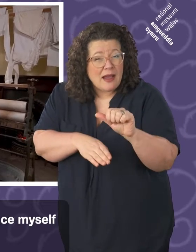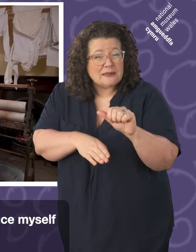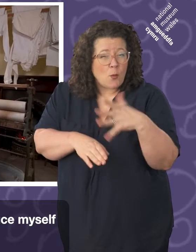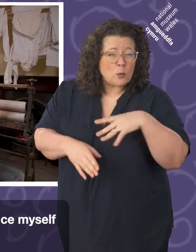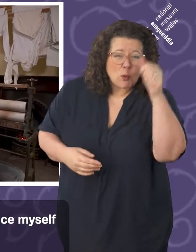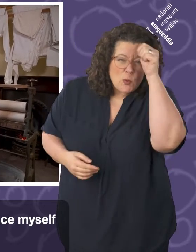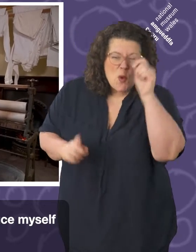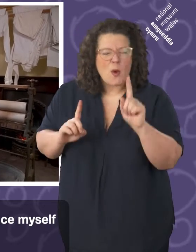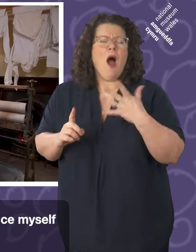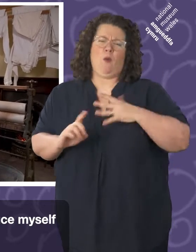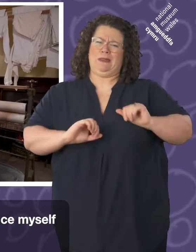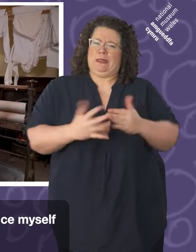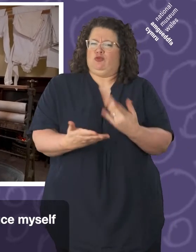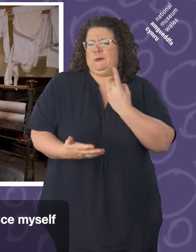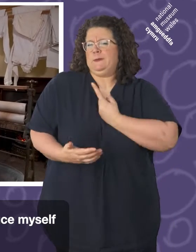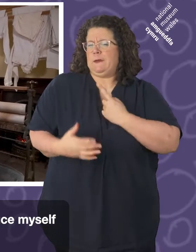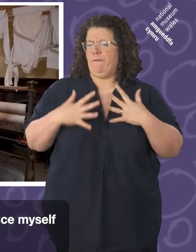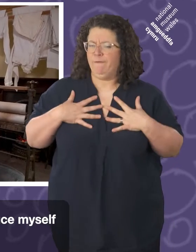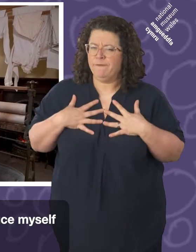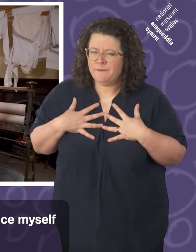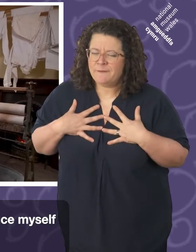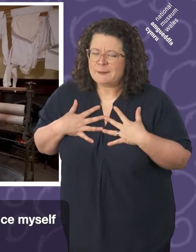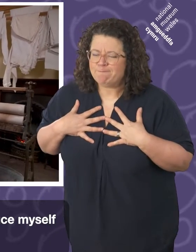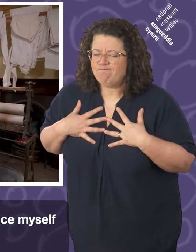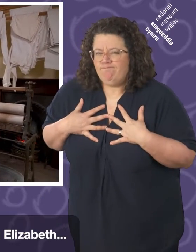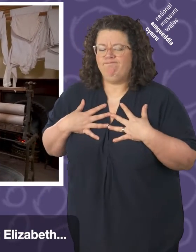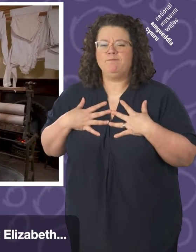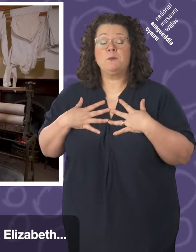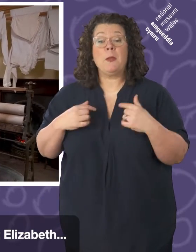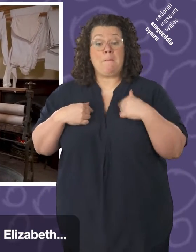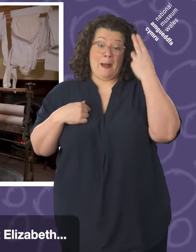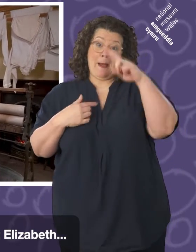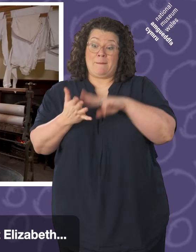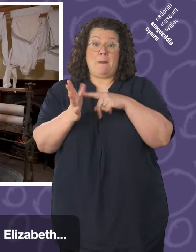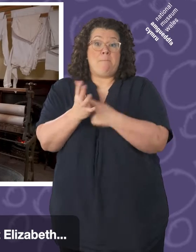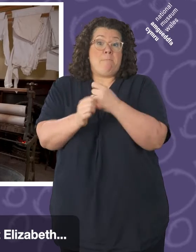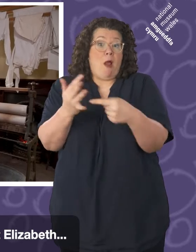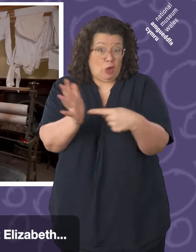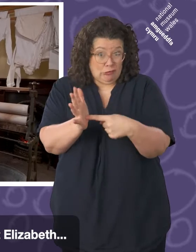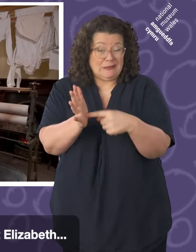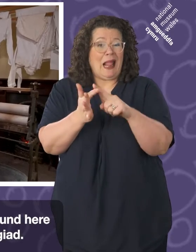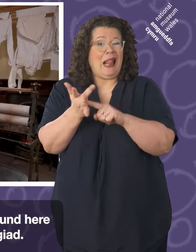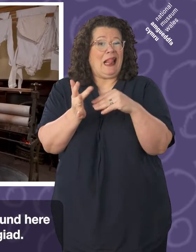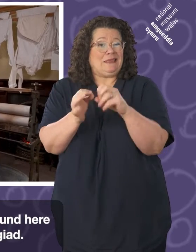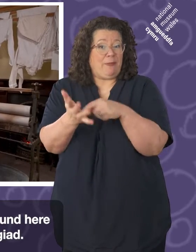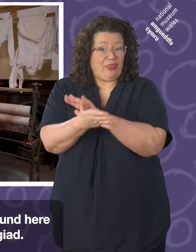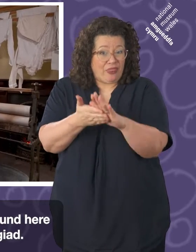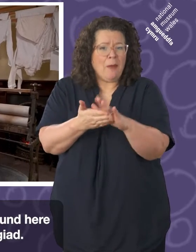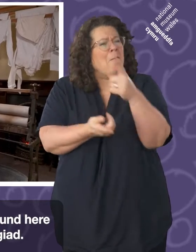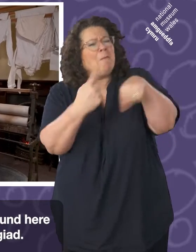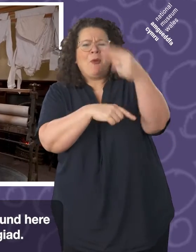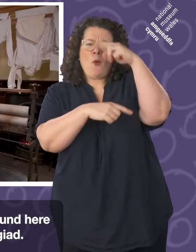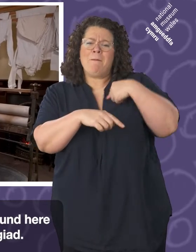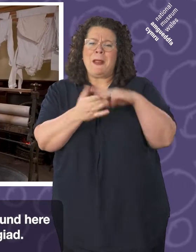you? Well, let me introduce myself proper. My name is Margaret Elizabeth, but